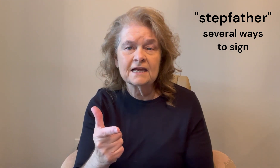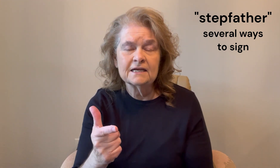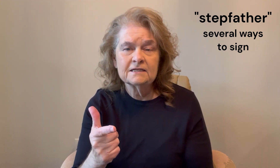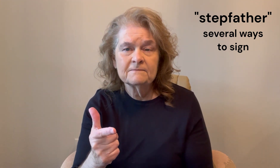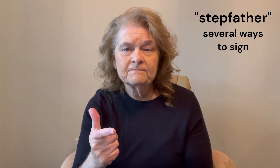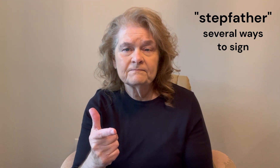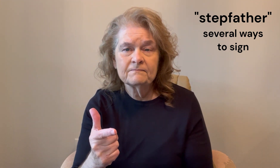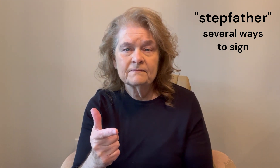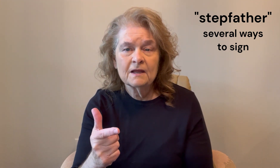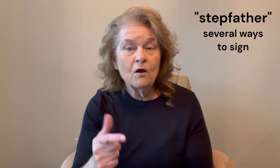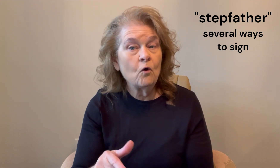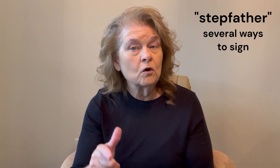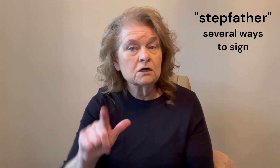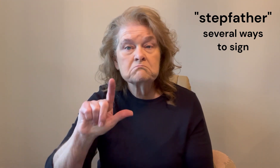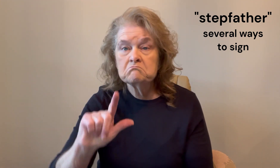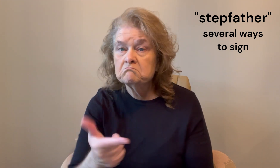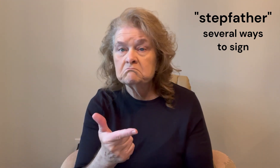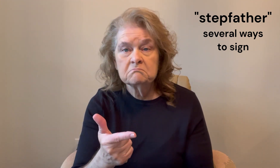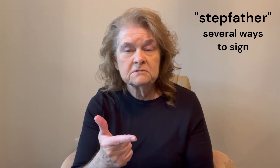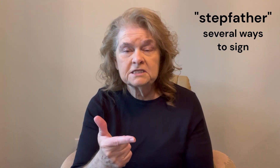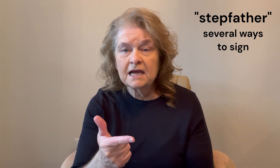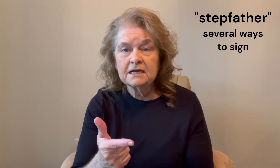second, or